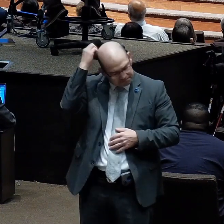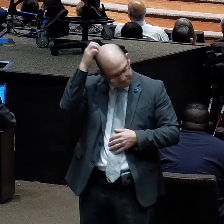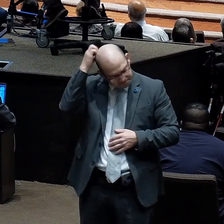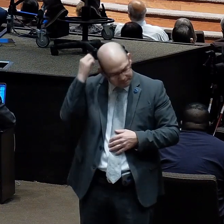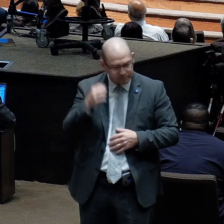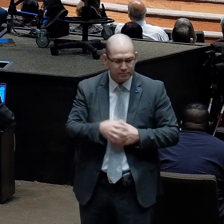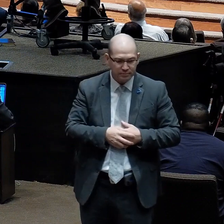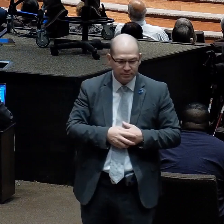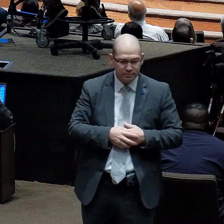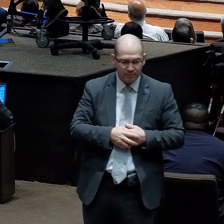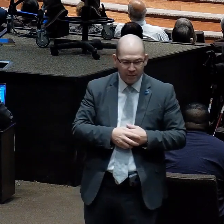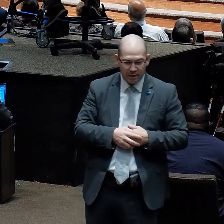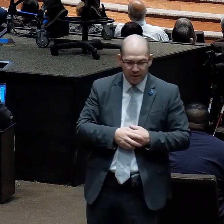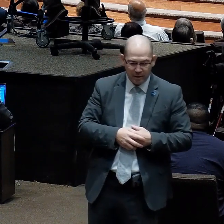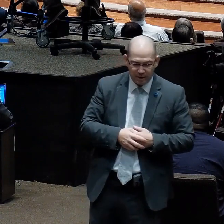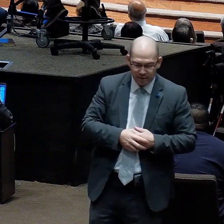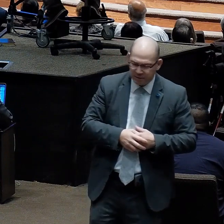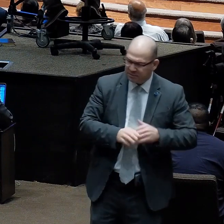Tall, fellow, deep voice